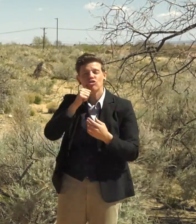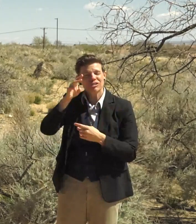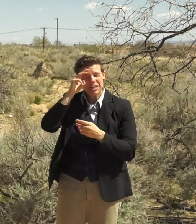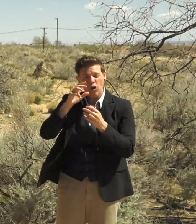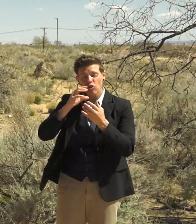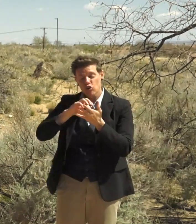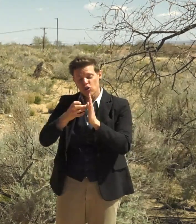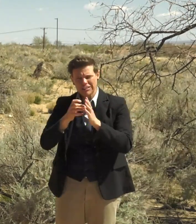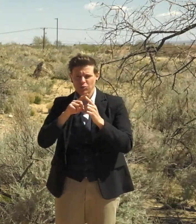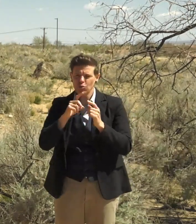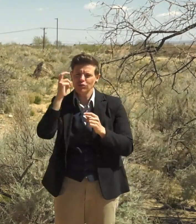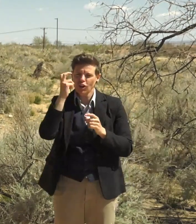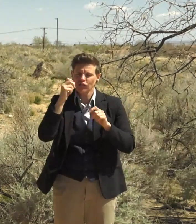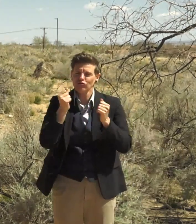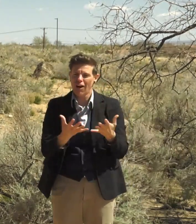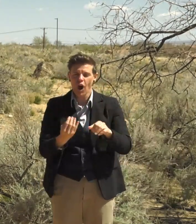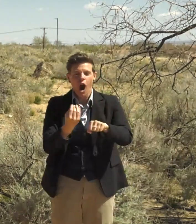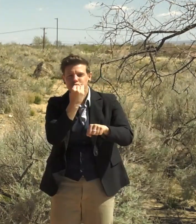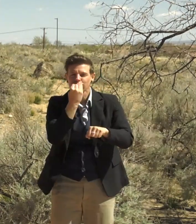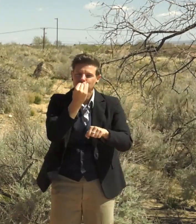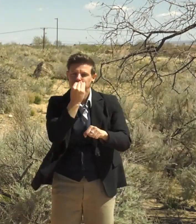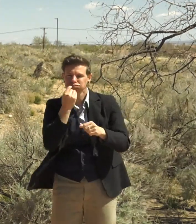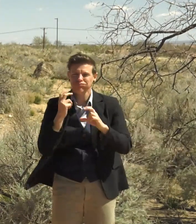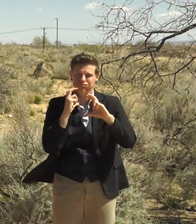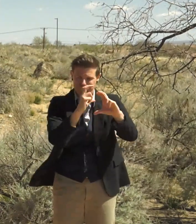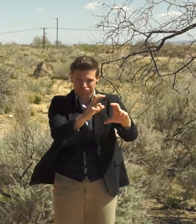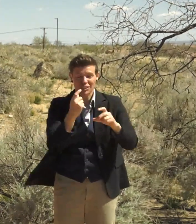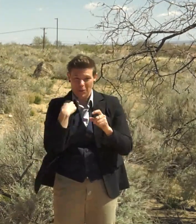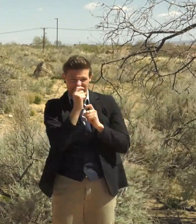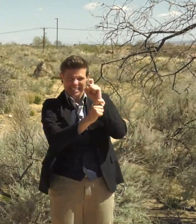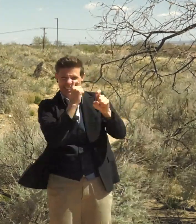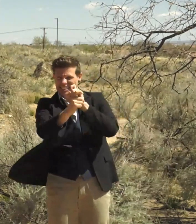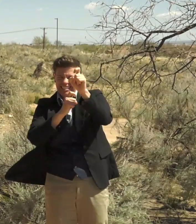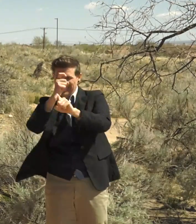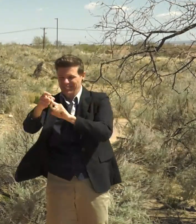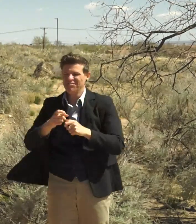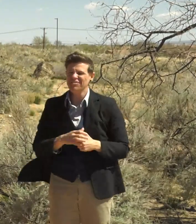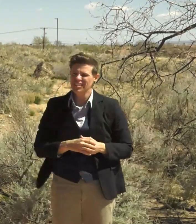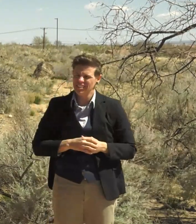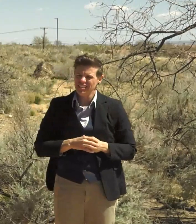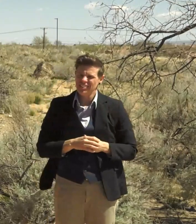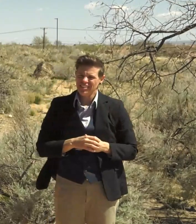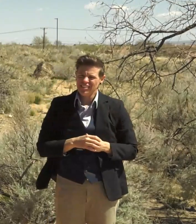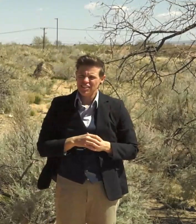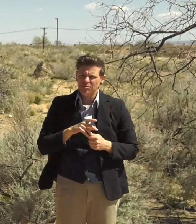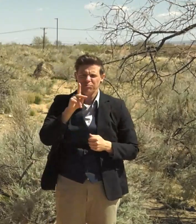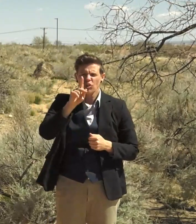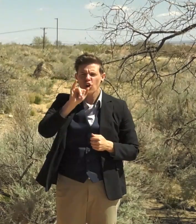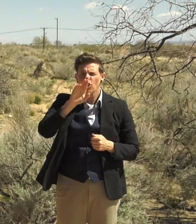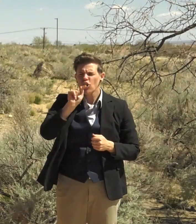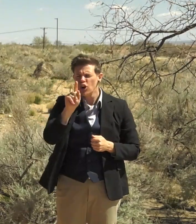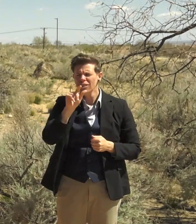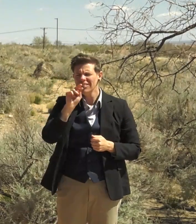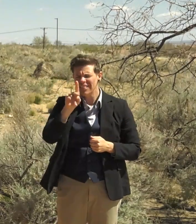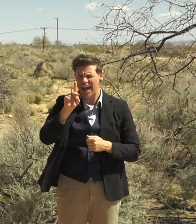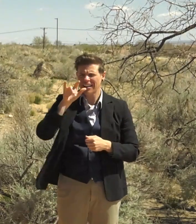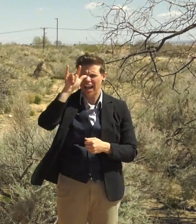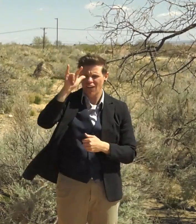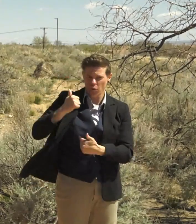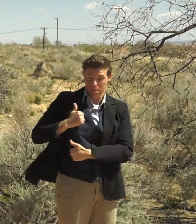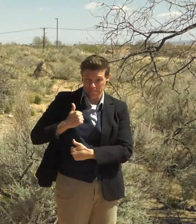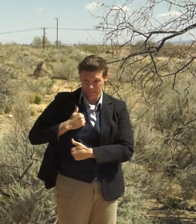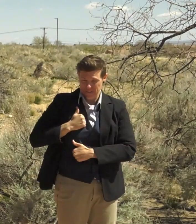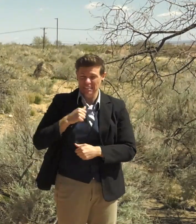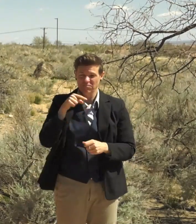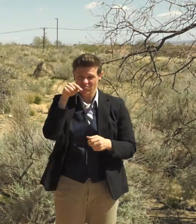Kirtland Air Force Base, due to light essential mission only vehicle traffic, the Eubank Gate is going to be closed